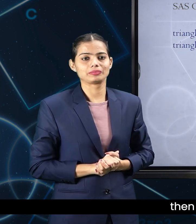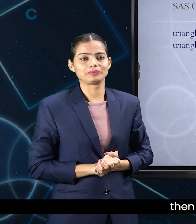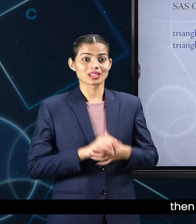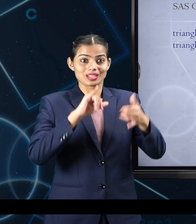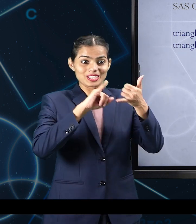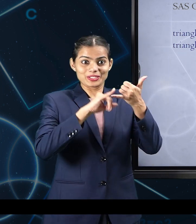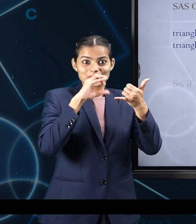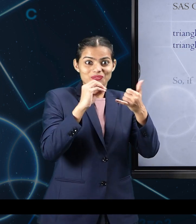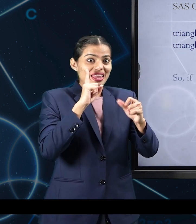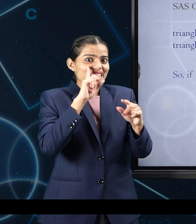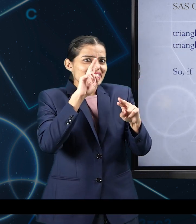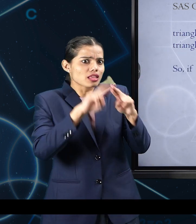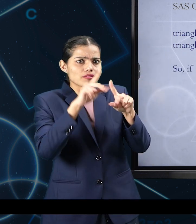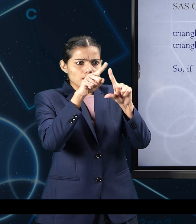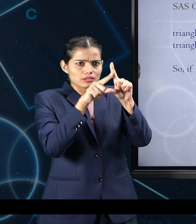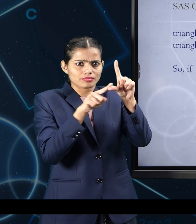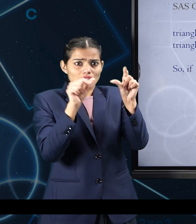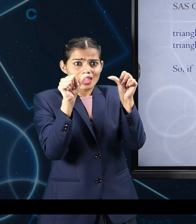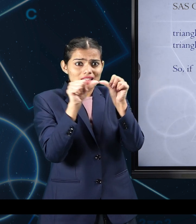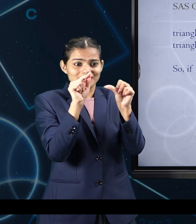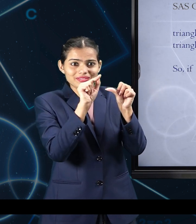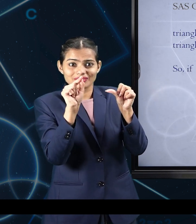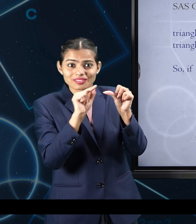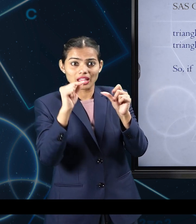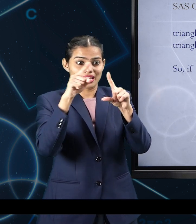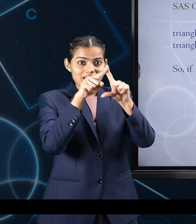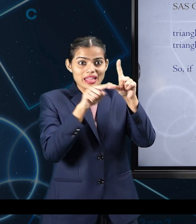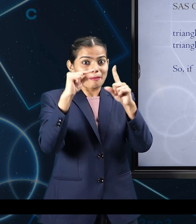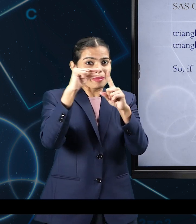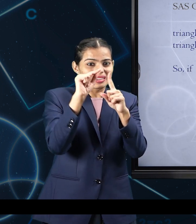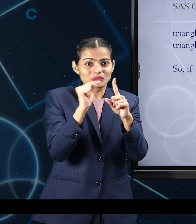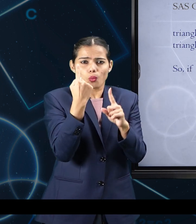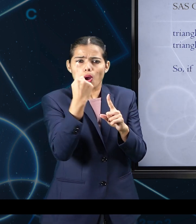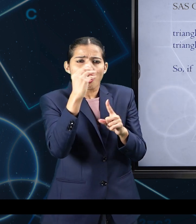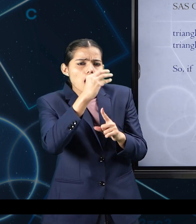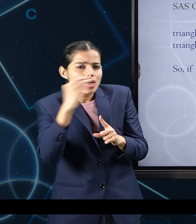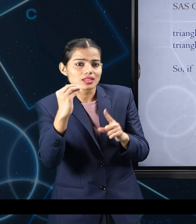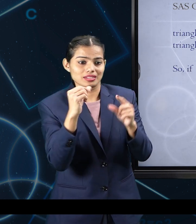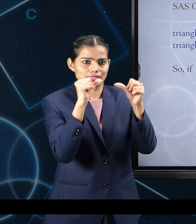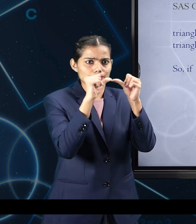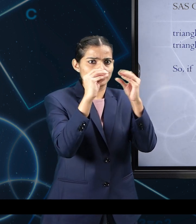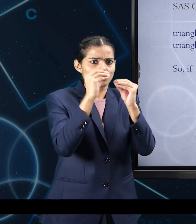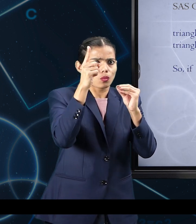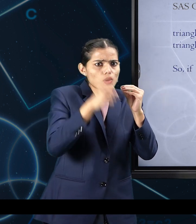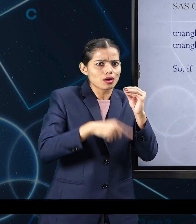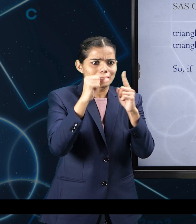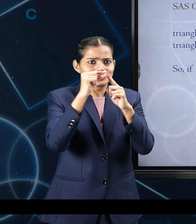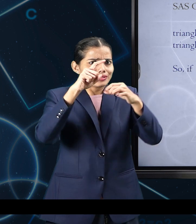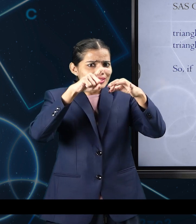Thus, if angle A is equal to angle P is equal to 1 and AB by PQ